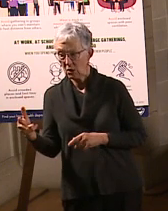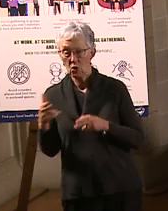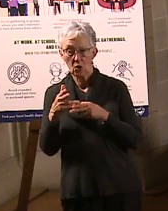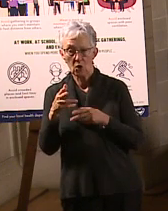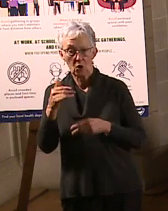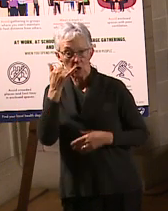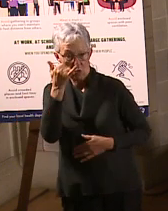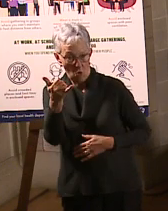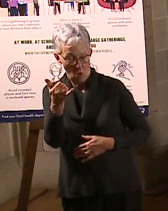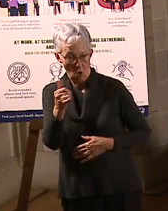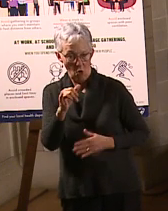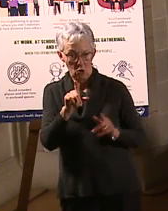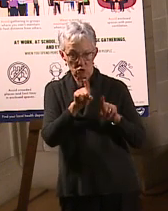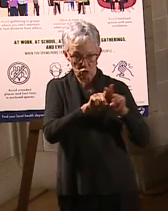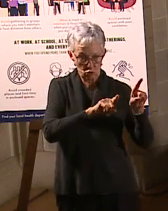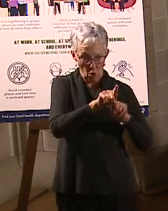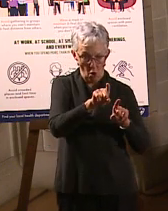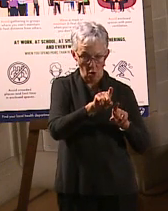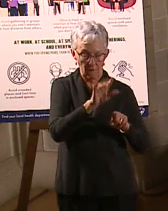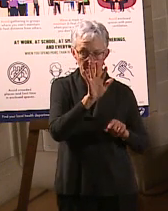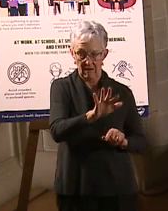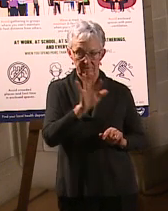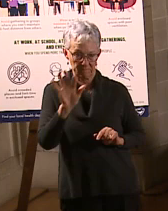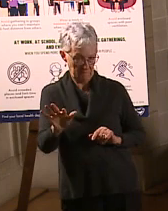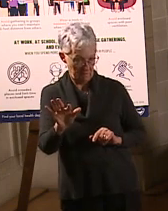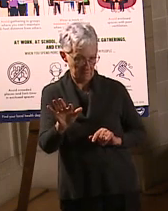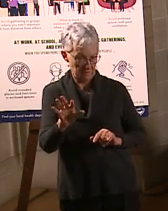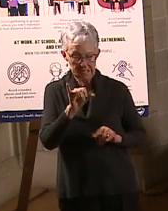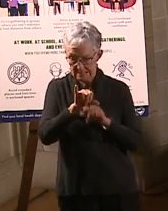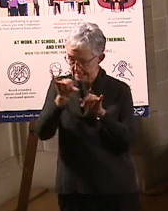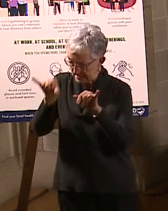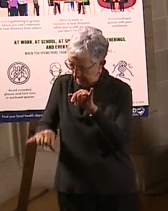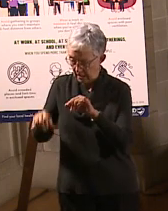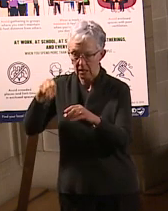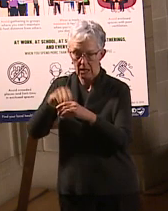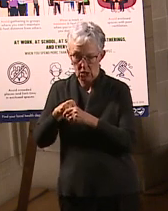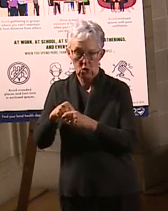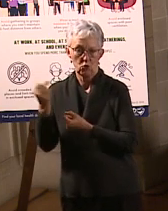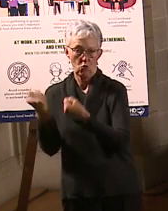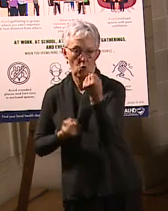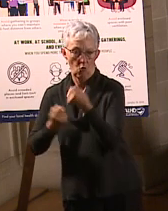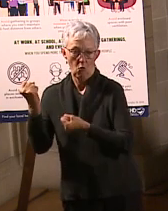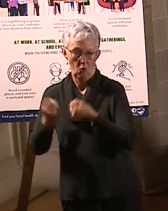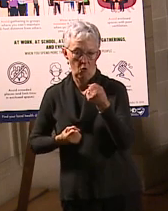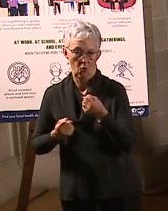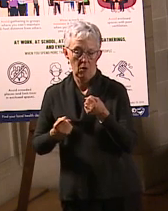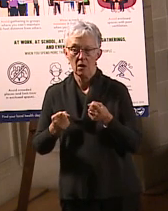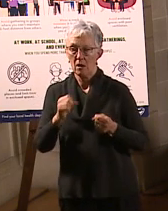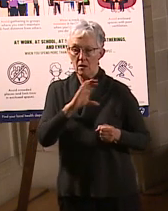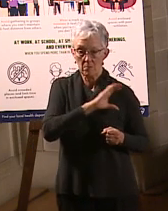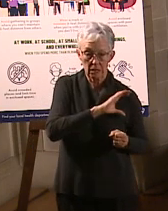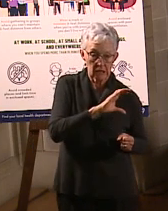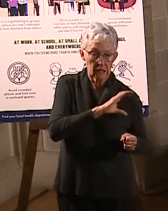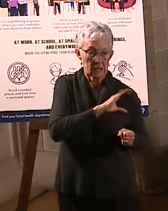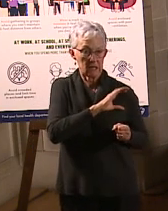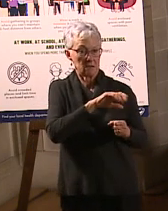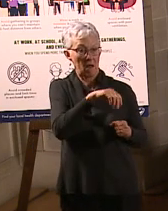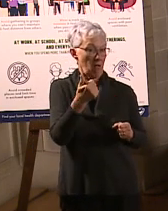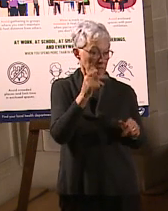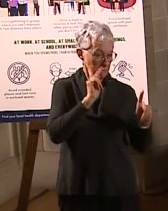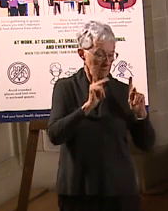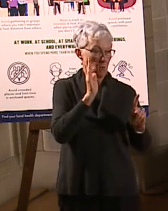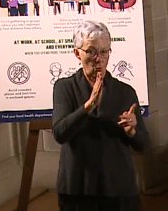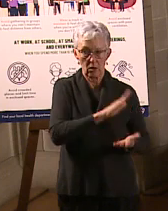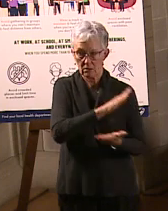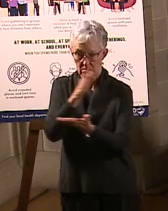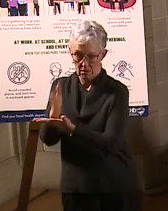vehicle. Troopers and other law enforcement officials will stop for stranded vehicles. If you are not with your vehicle, it